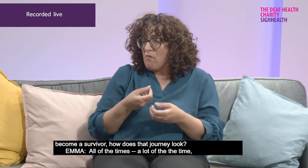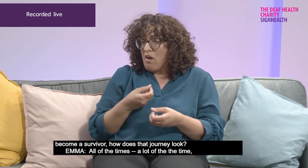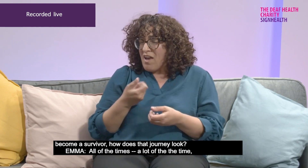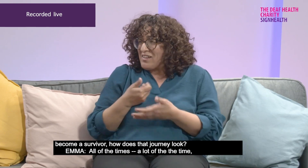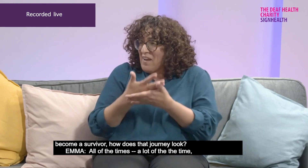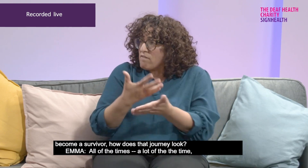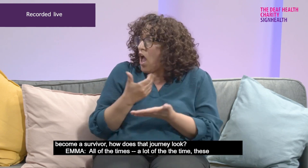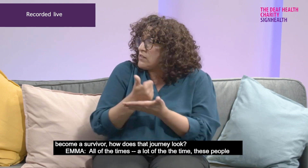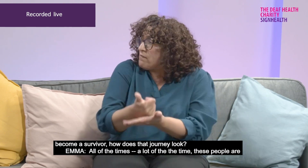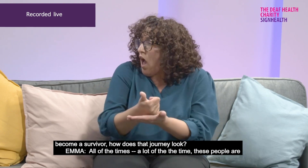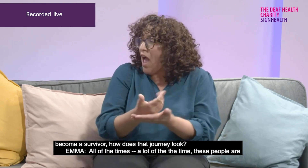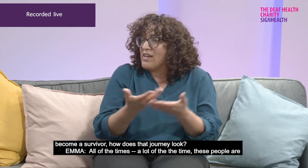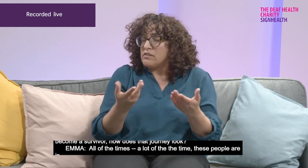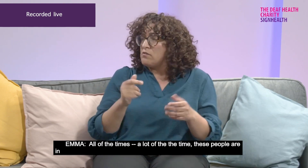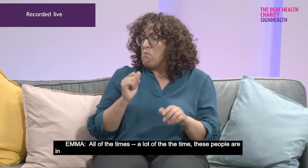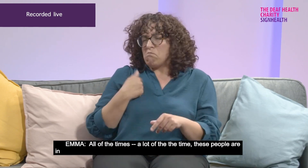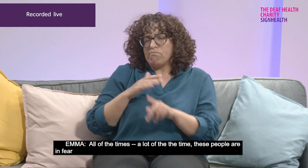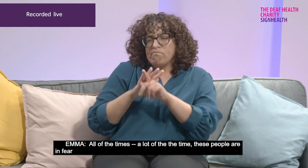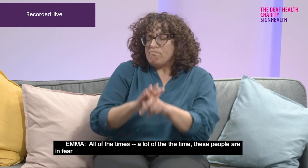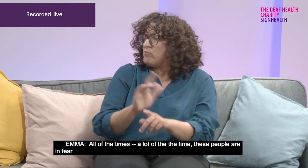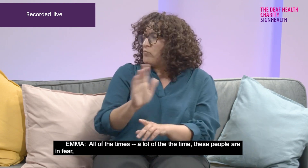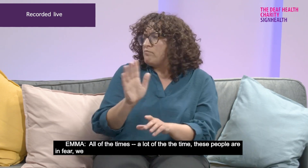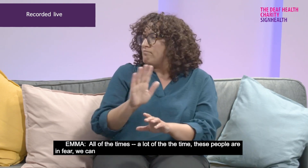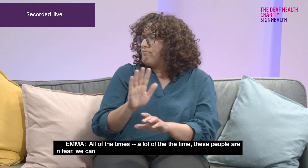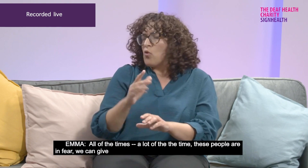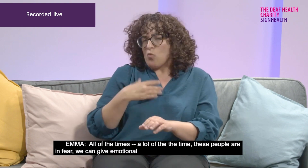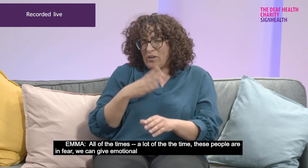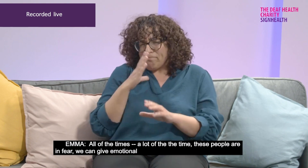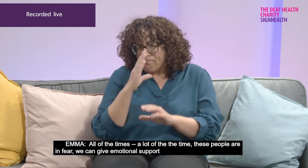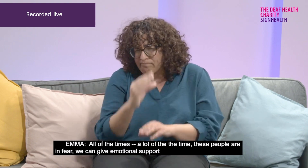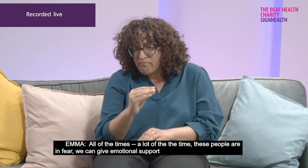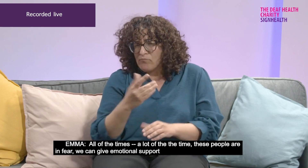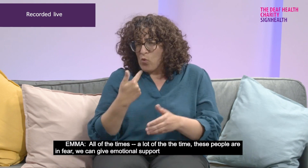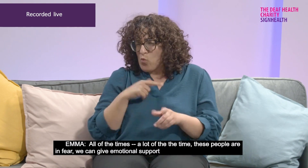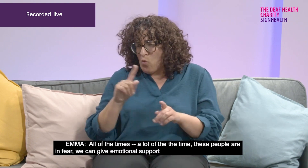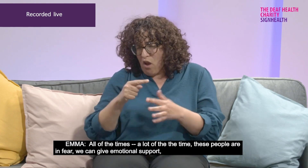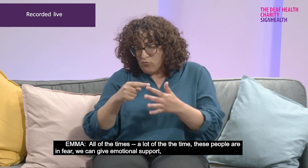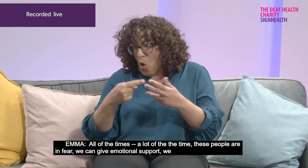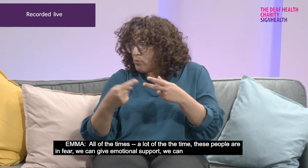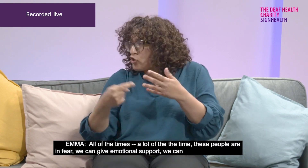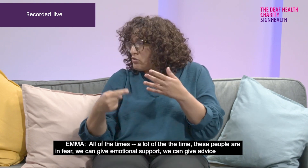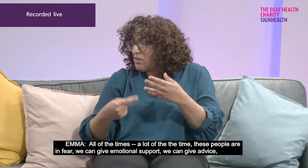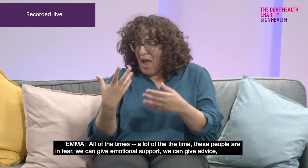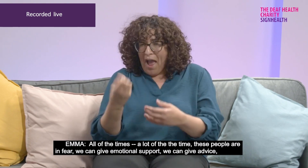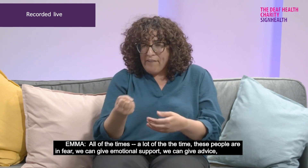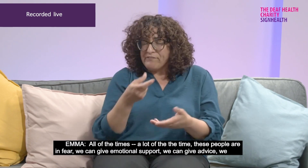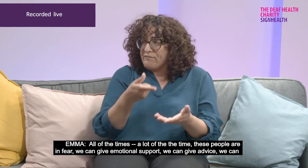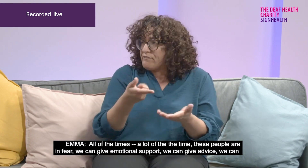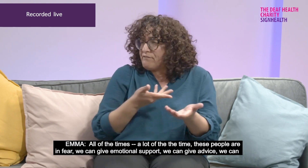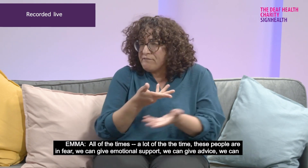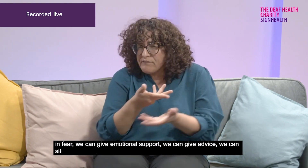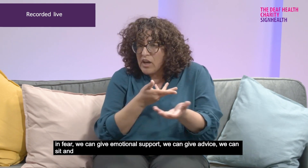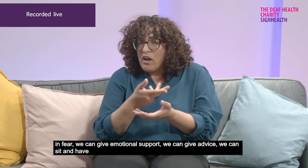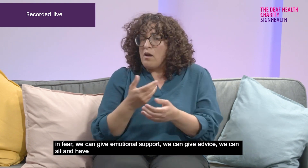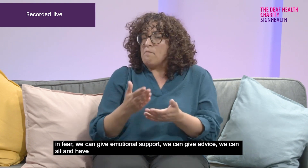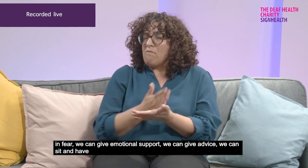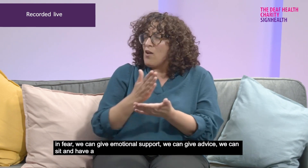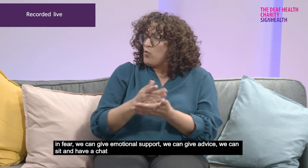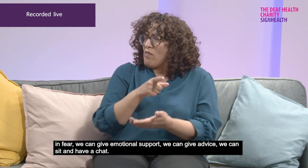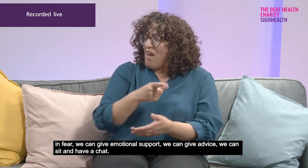do. So we can support them with that. We can give emotional support. We can give advice. We can sit and have a chat. We